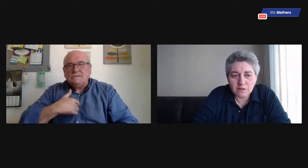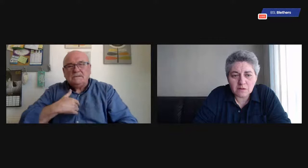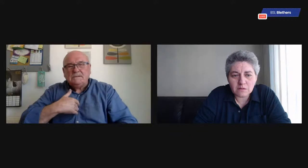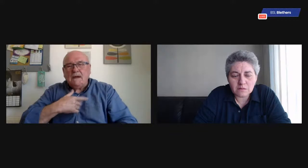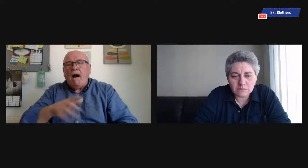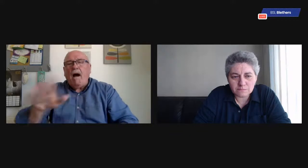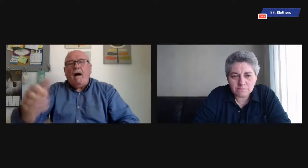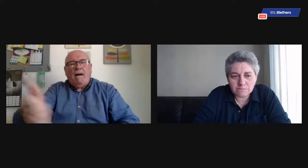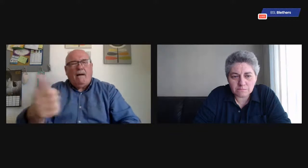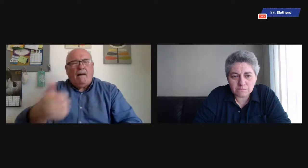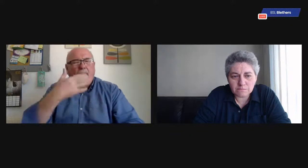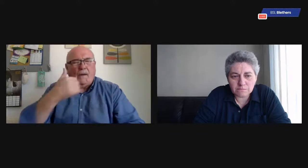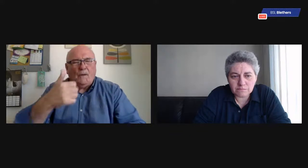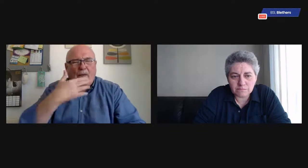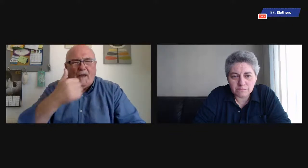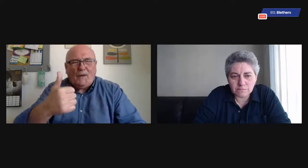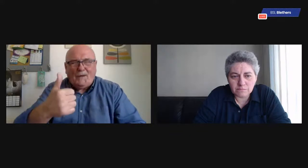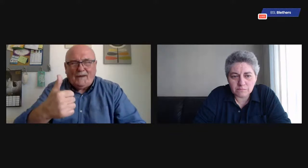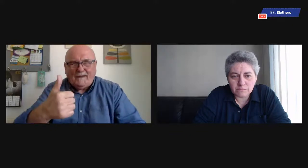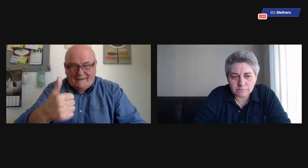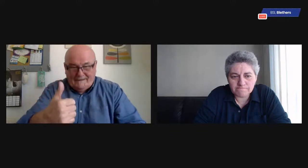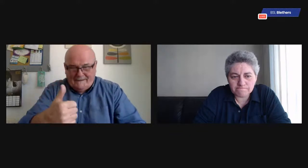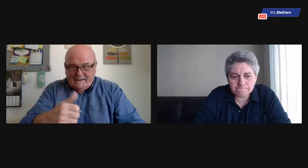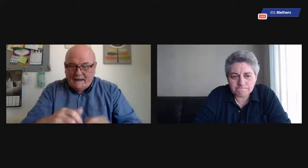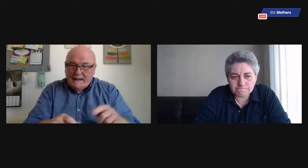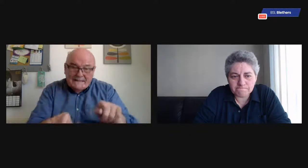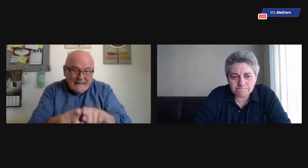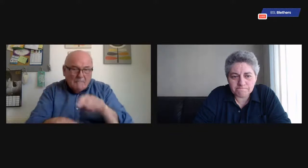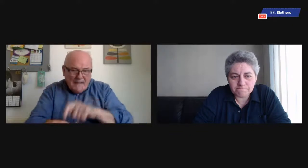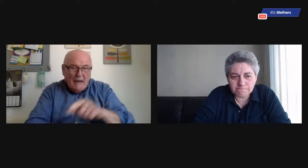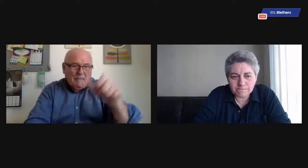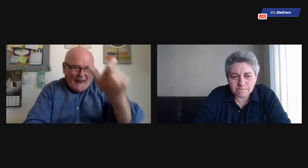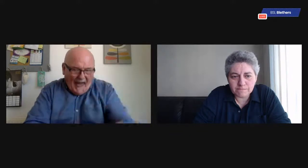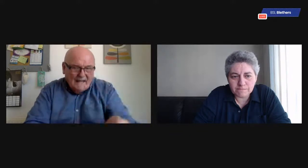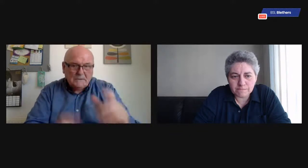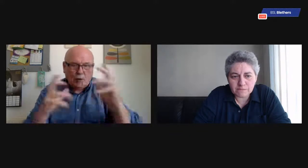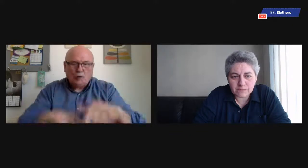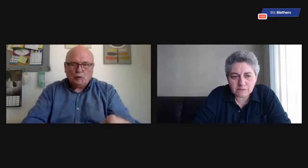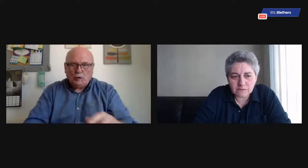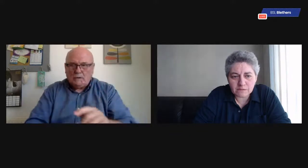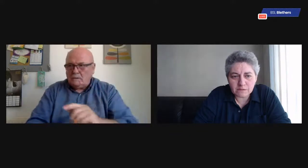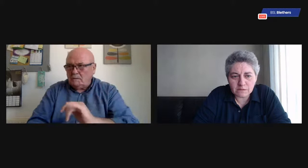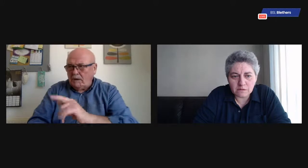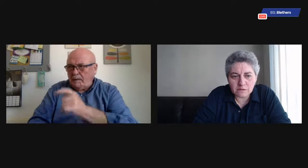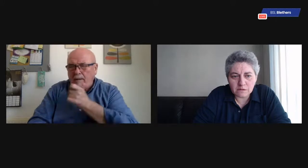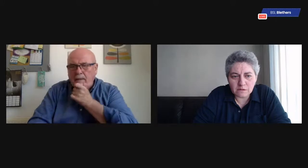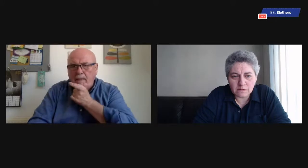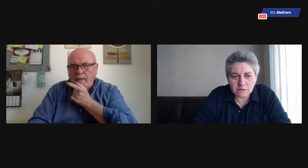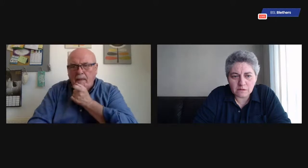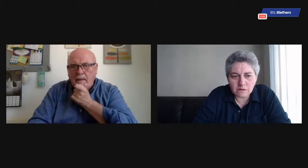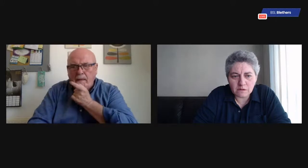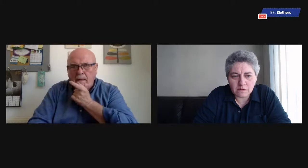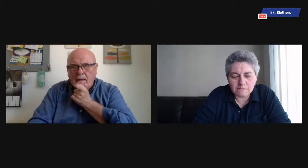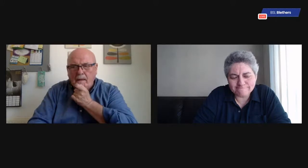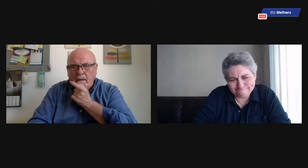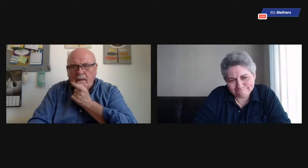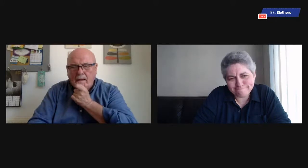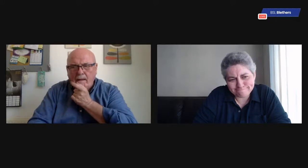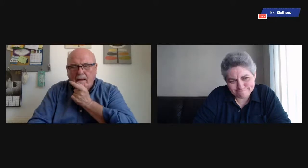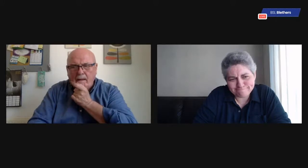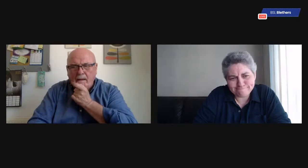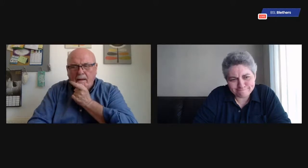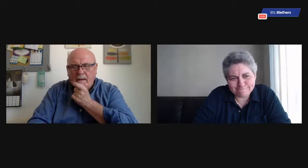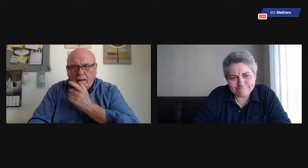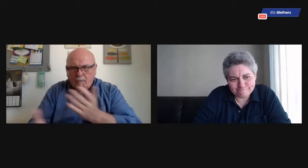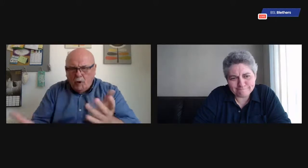wherever, I will never acknowledge that person. If they said hello to me, I'd just say hello back,